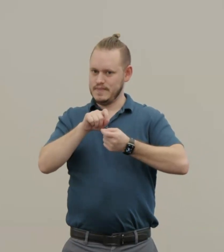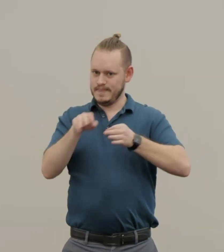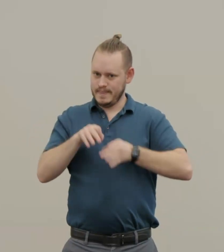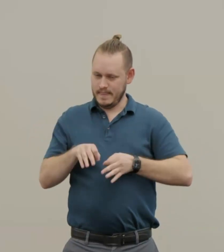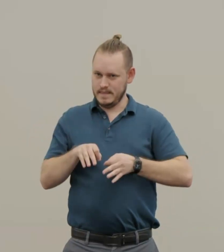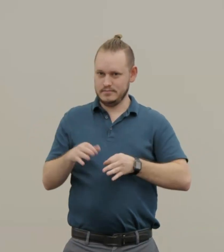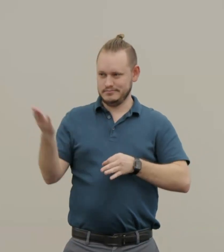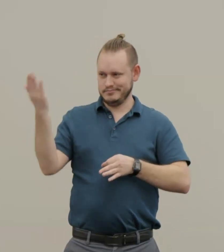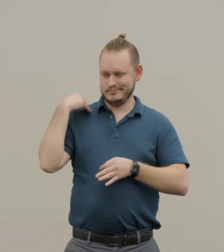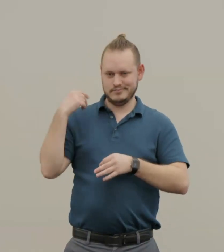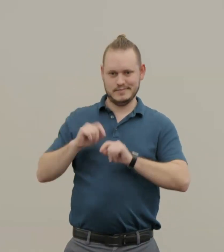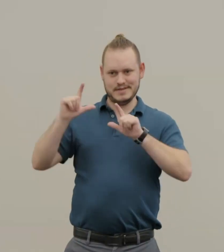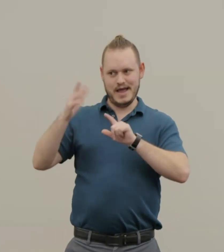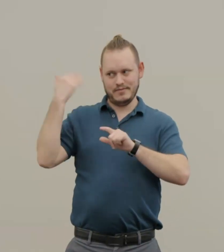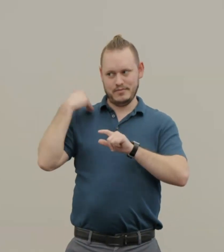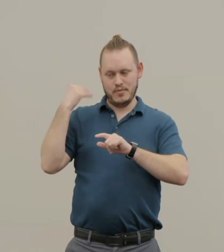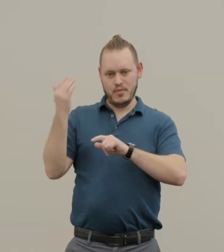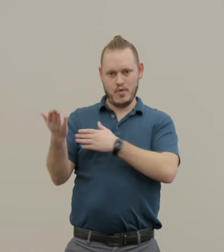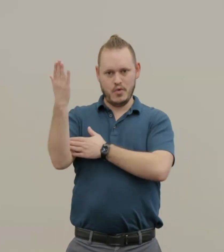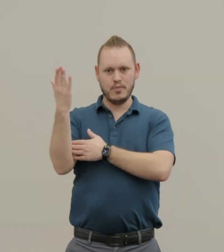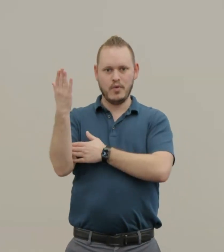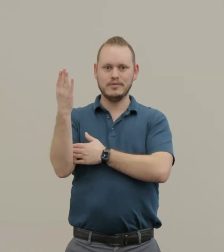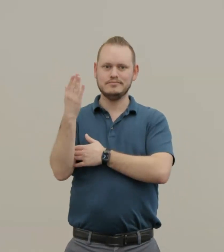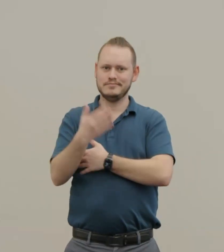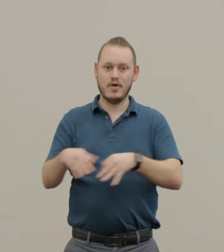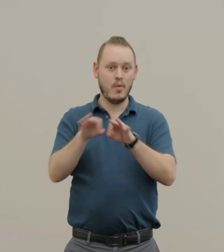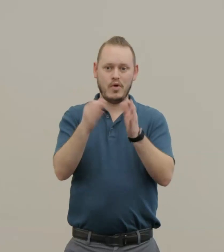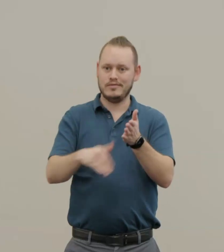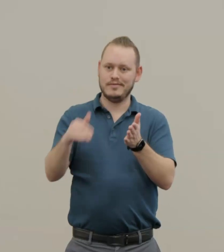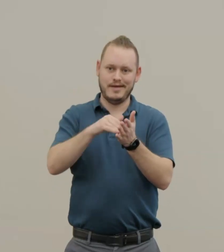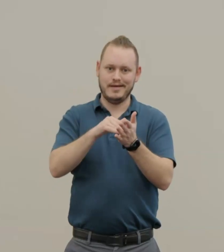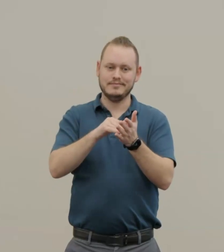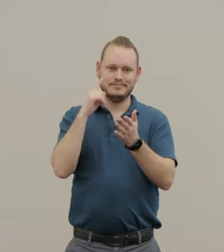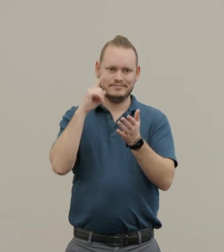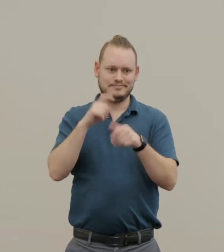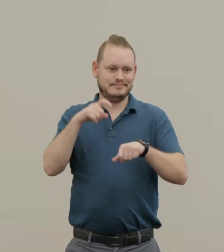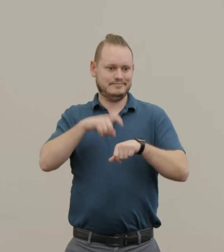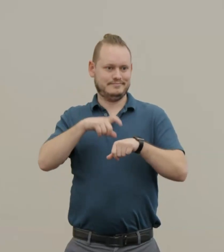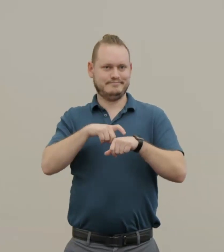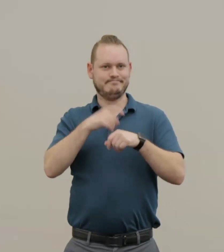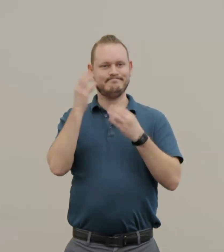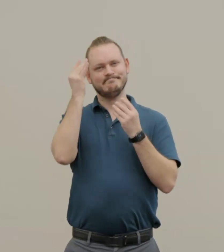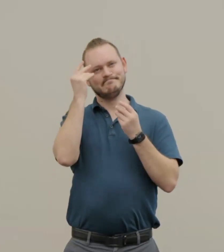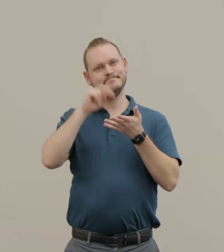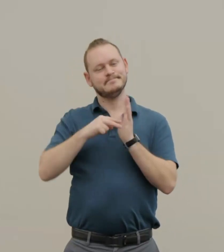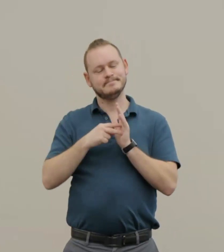was on a different slide earlier today, but it's worth reiterating because I think it takes some time to really think about what this